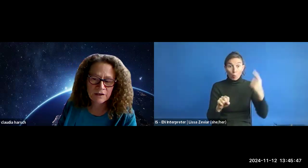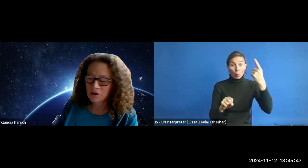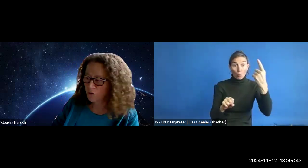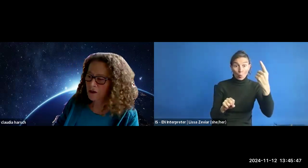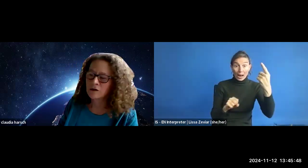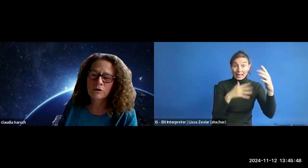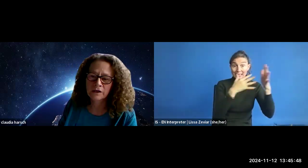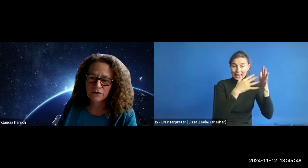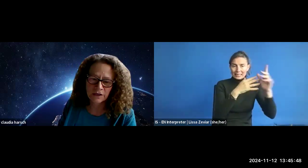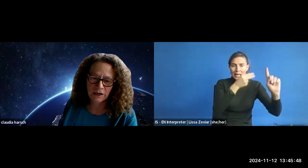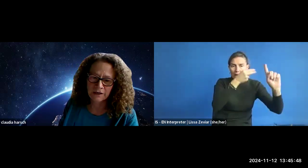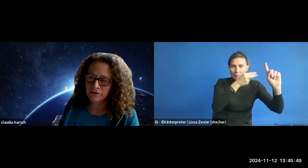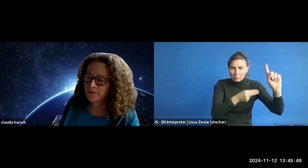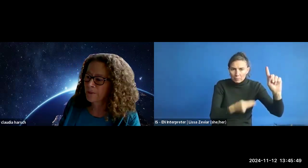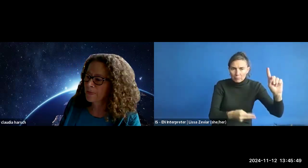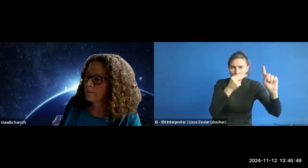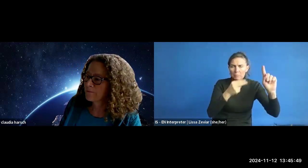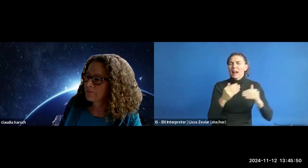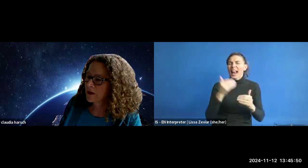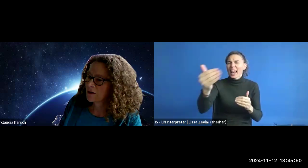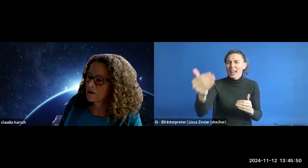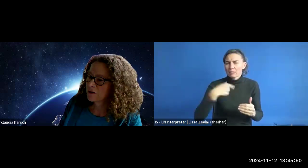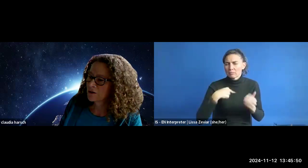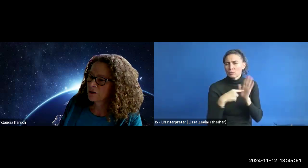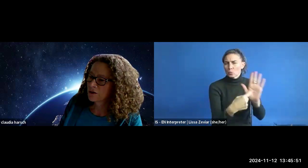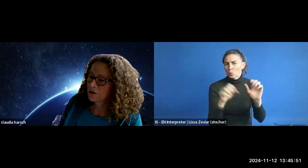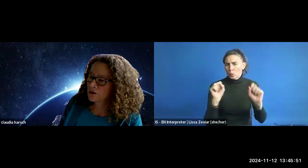one test. We can look into that later.